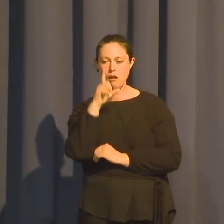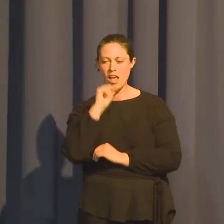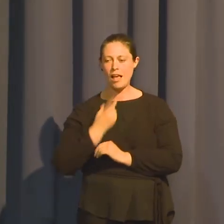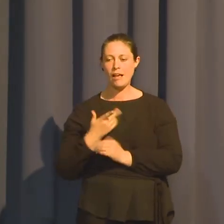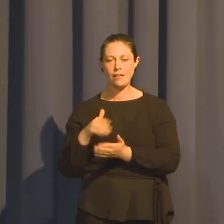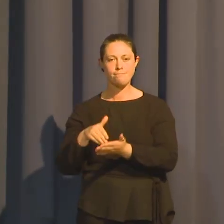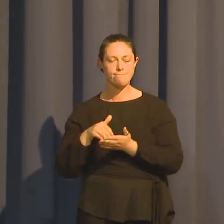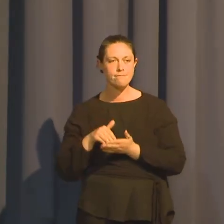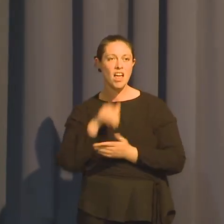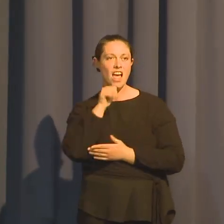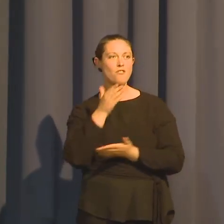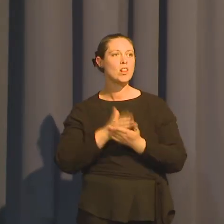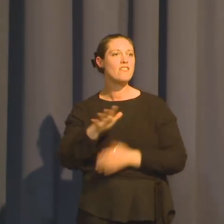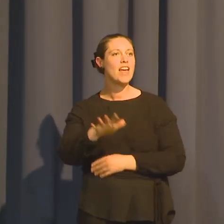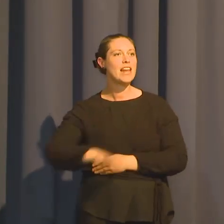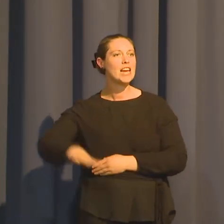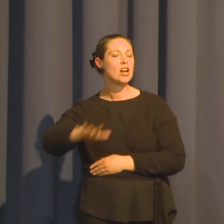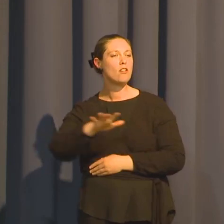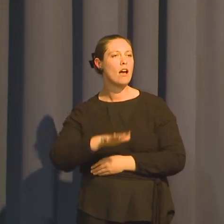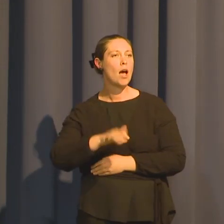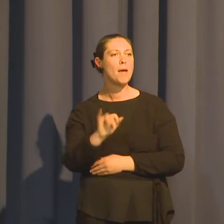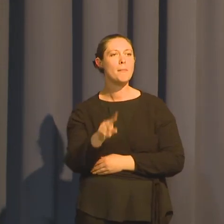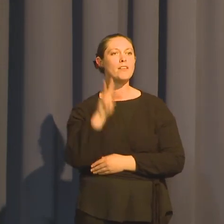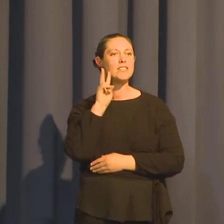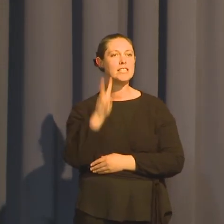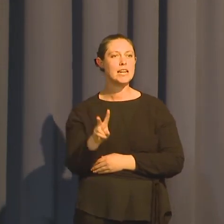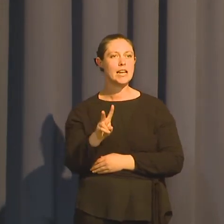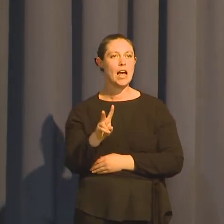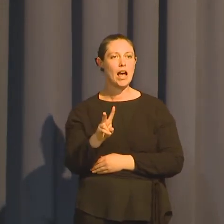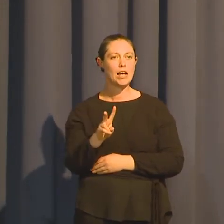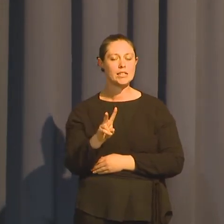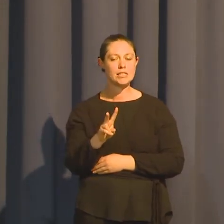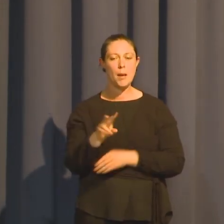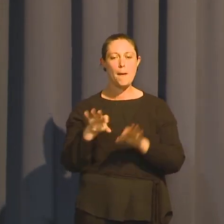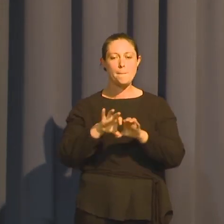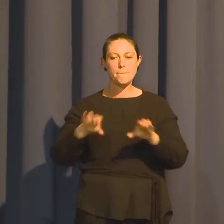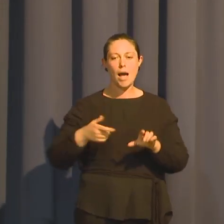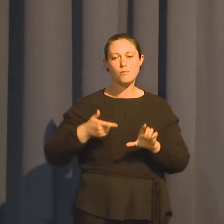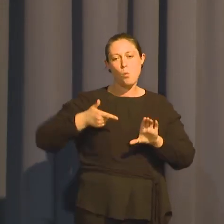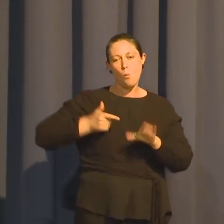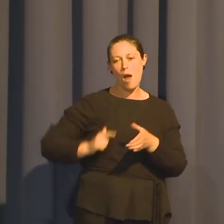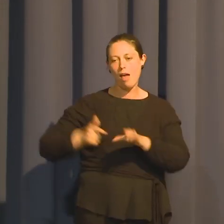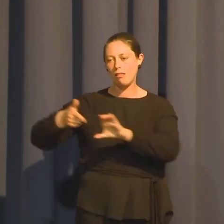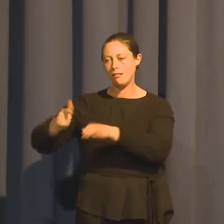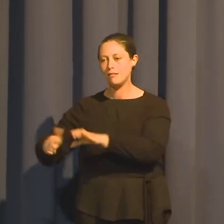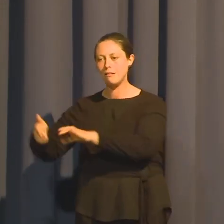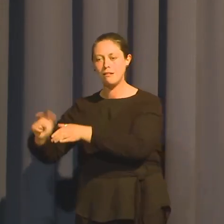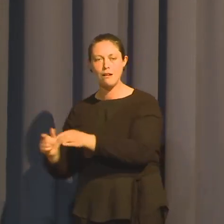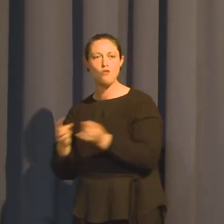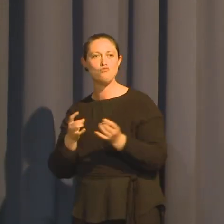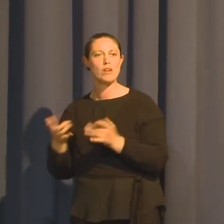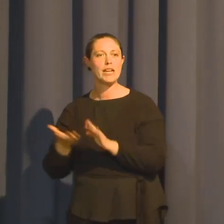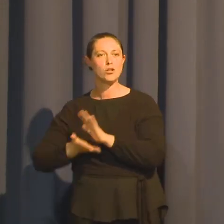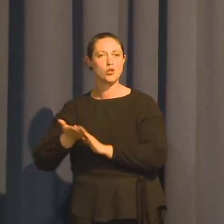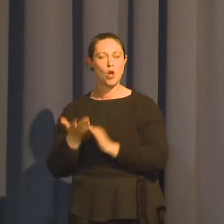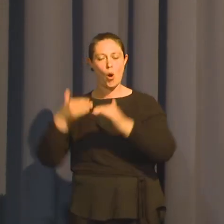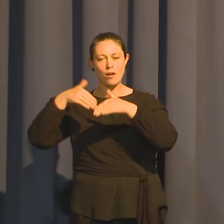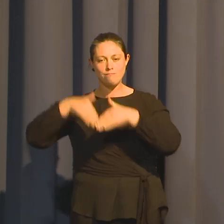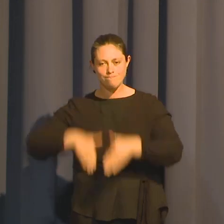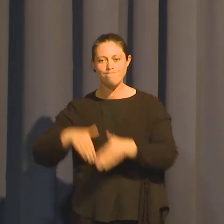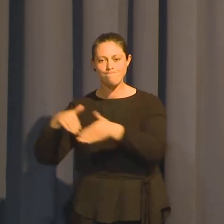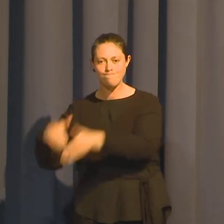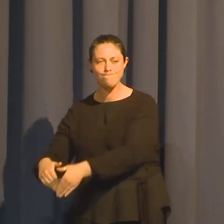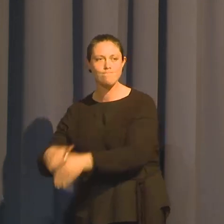For any of you that live over there, you may have noticed that we've started welding sections of pipe together to get them ready to lay in the ground.